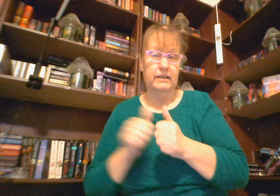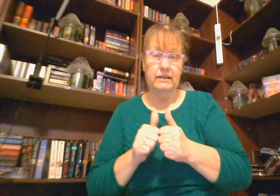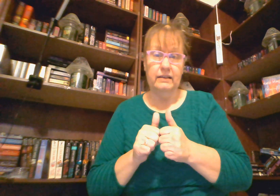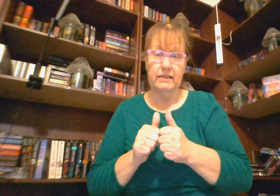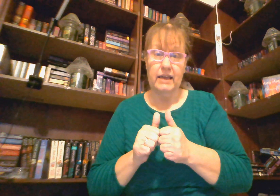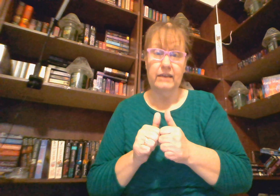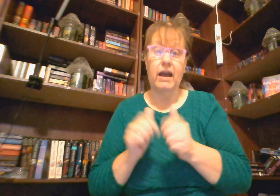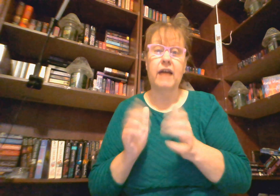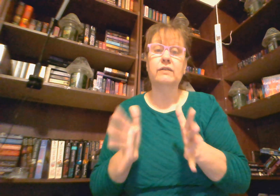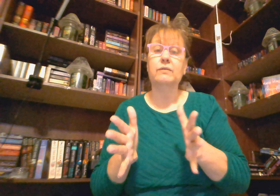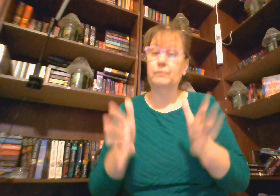Thank you. And